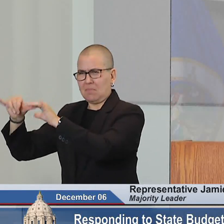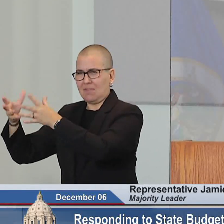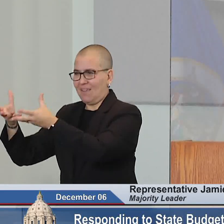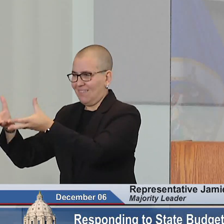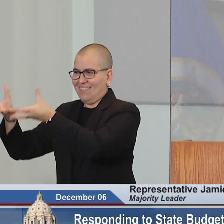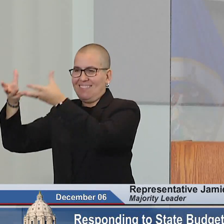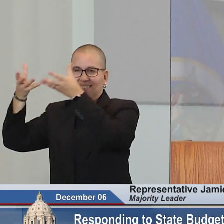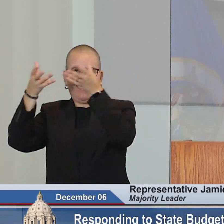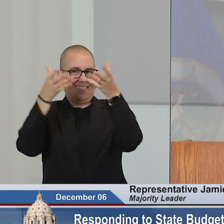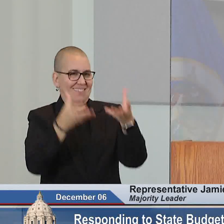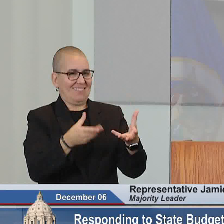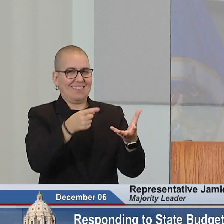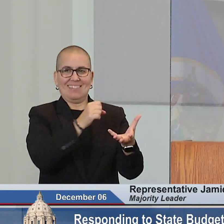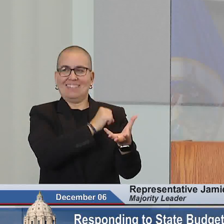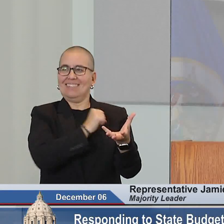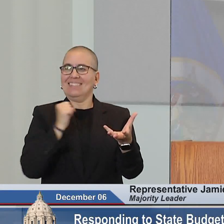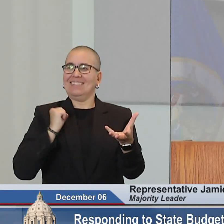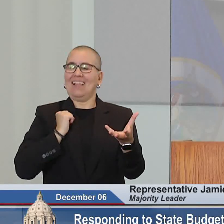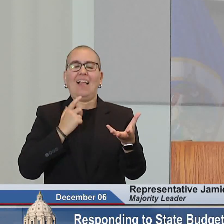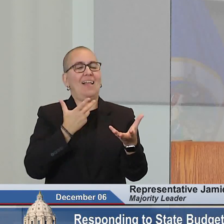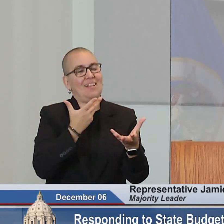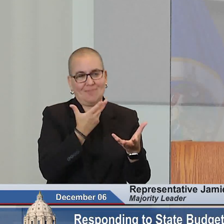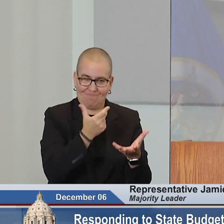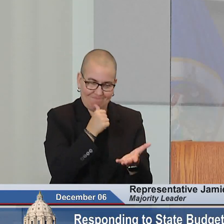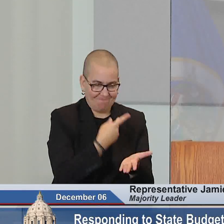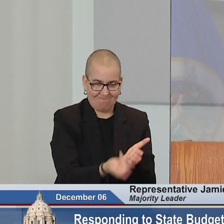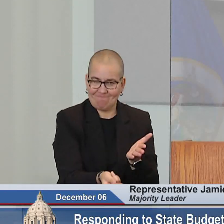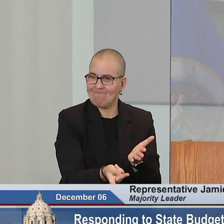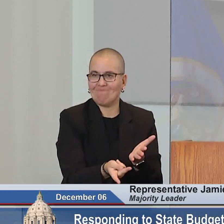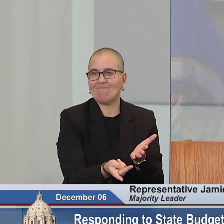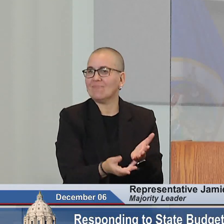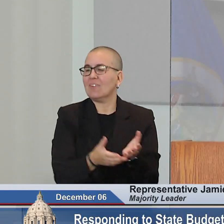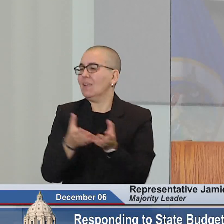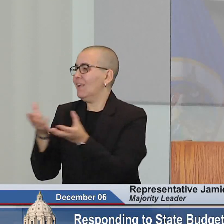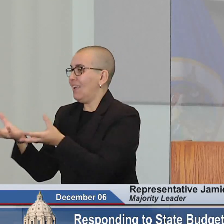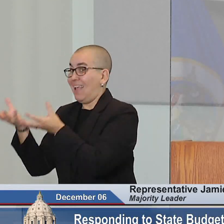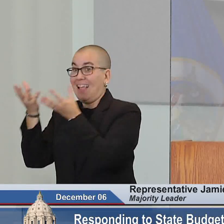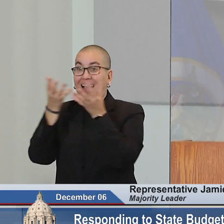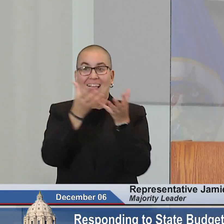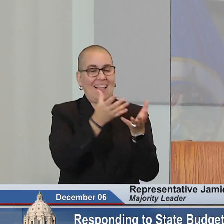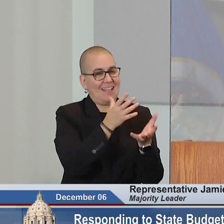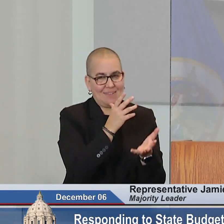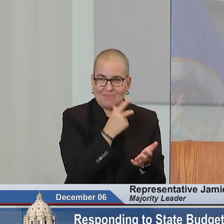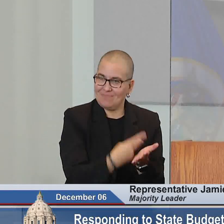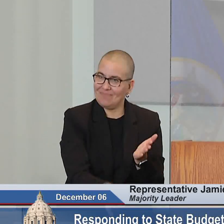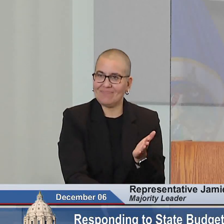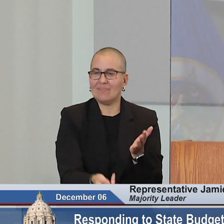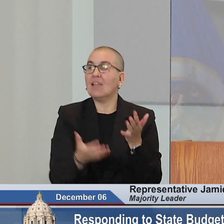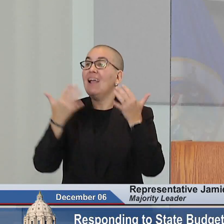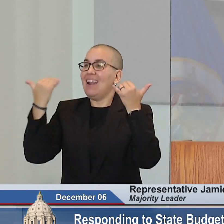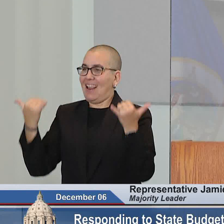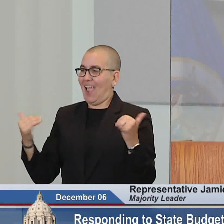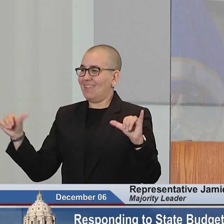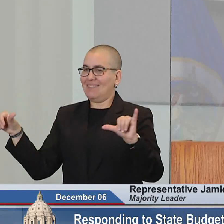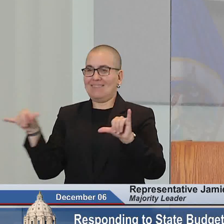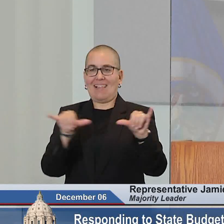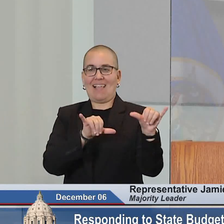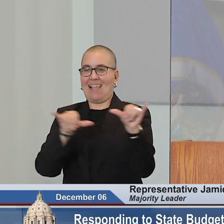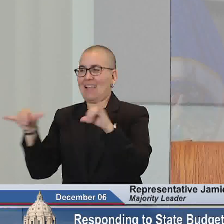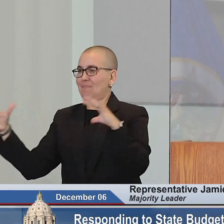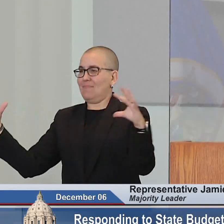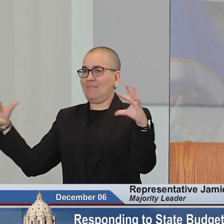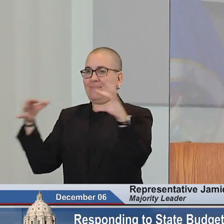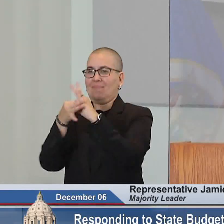So we're really excited now to have a partner in the Senate who's going to be able to work together on many of the priorities we share with the Senate and the governor.